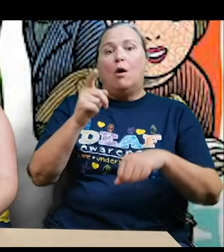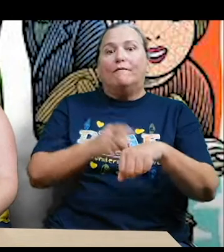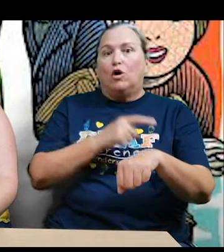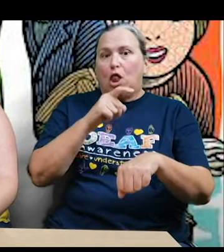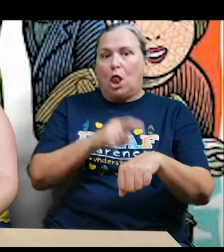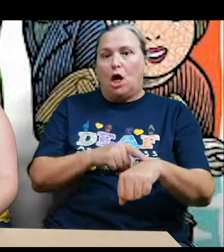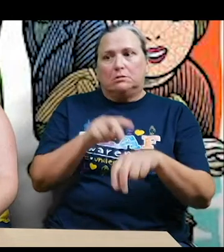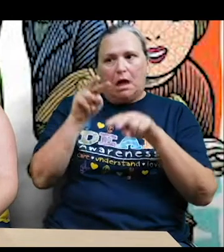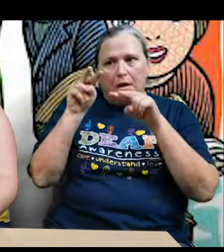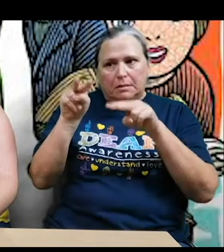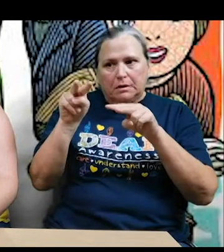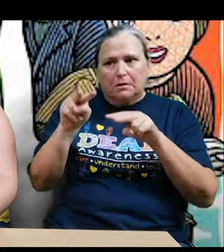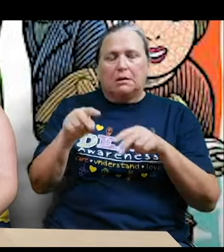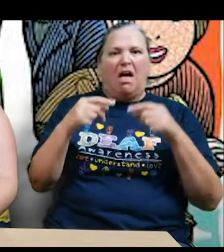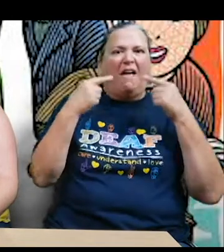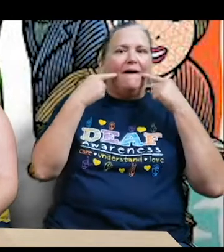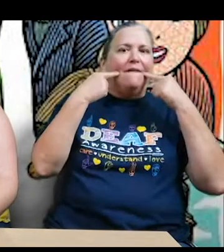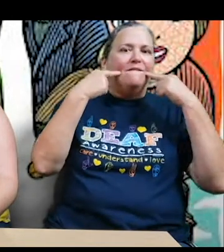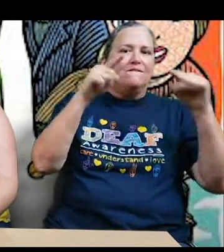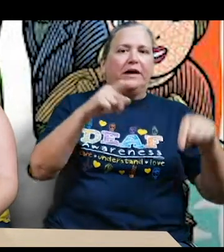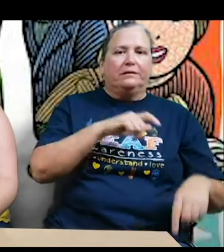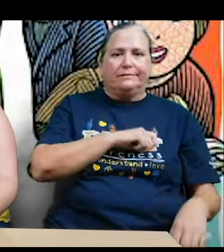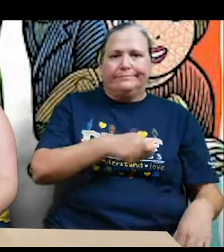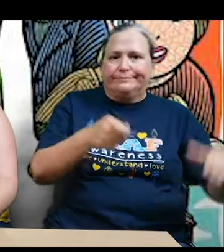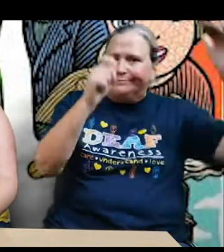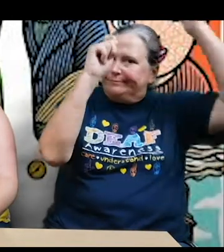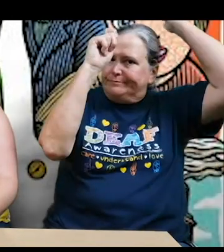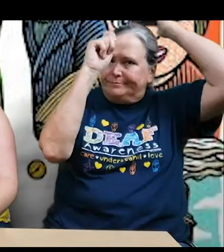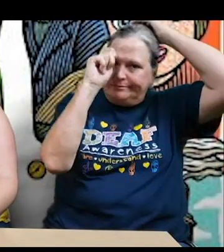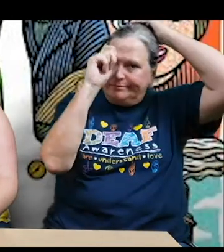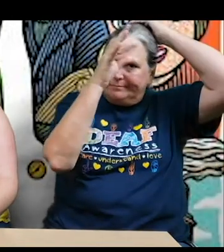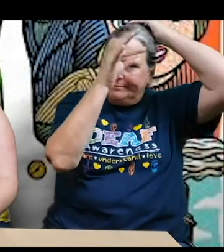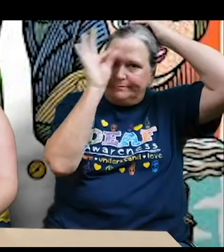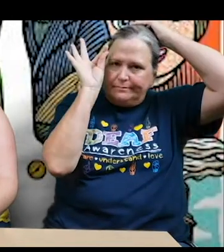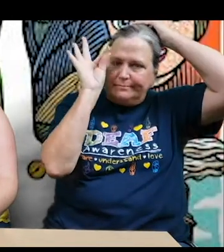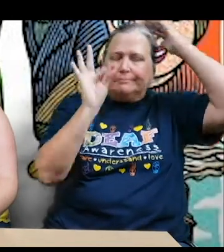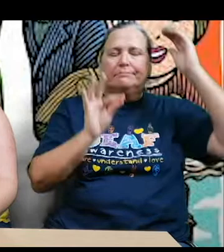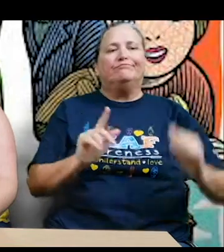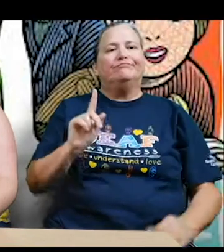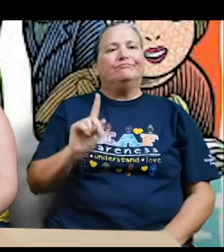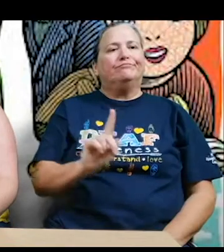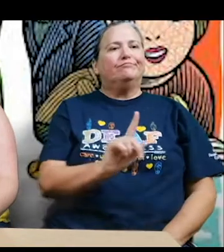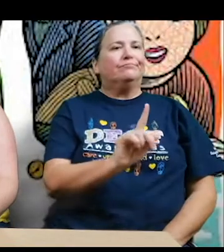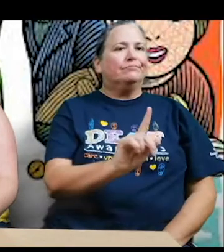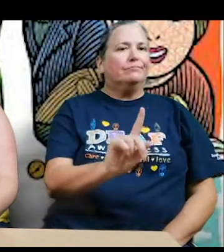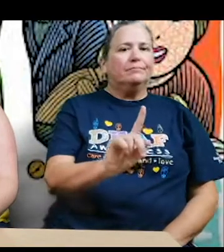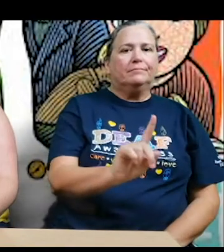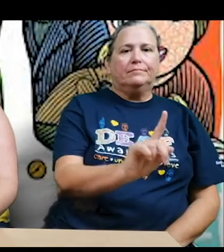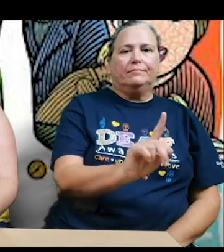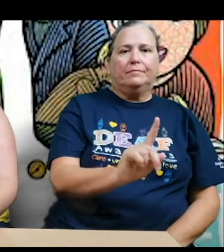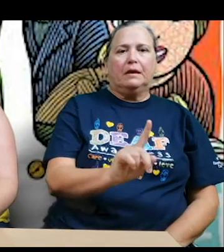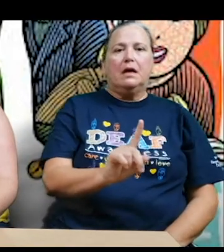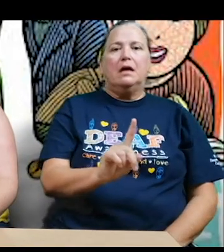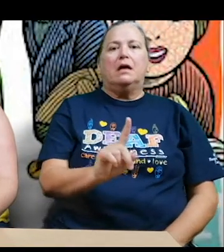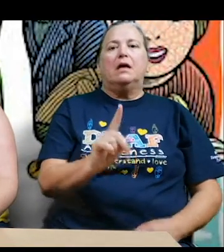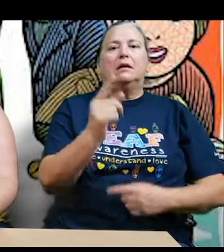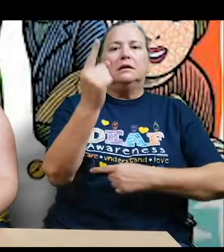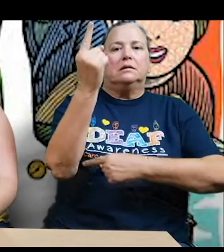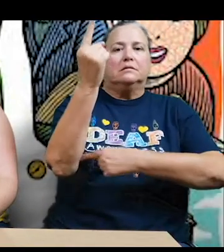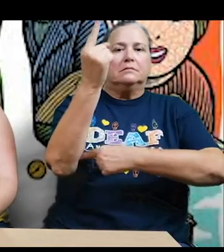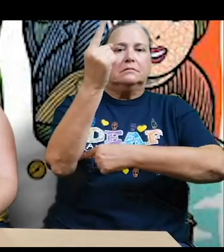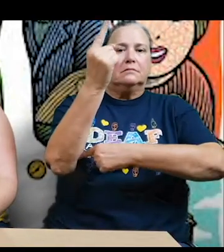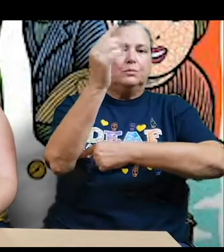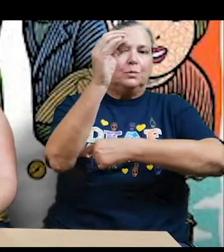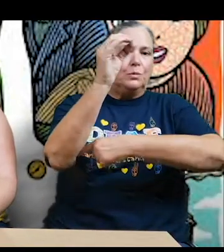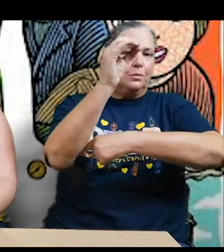time. Finally, he put his hat back on his head and walked away. The shadows lengthened. The